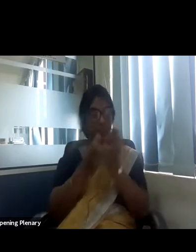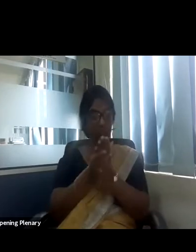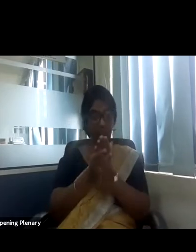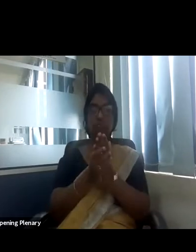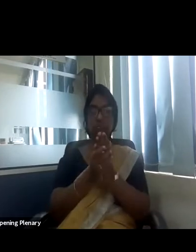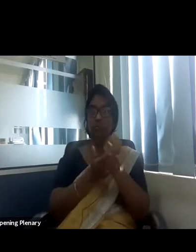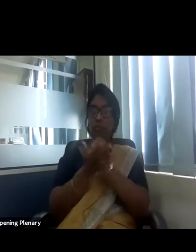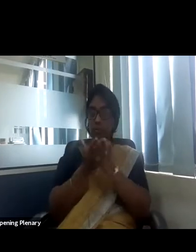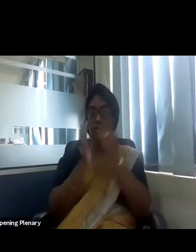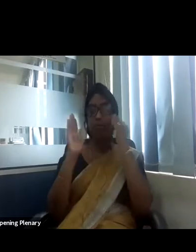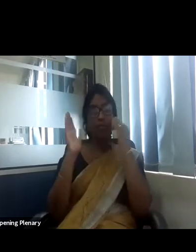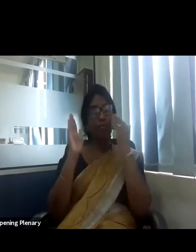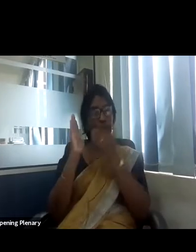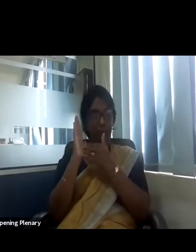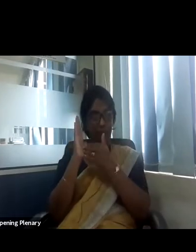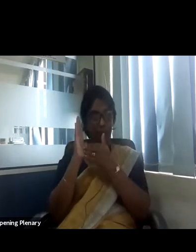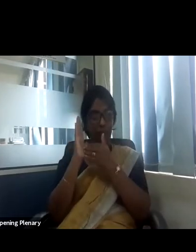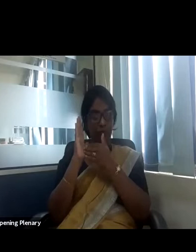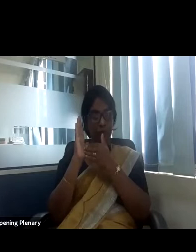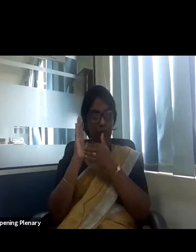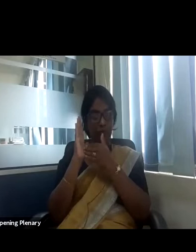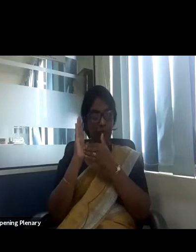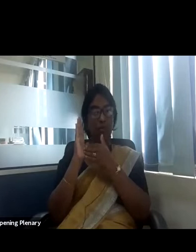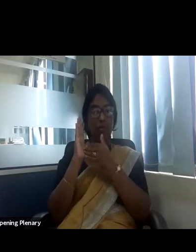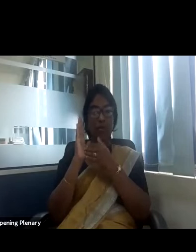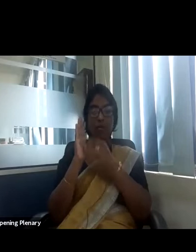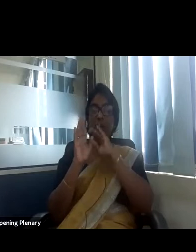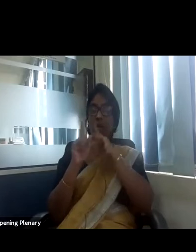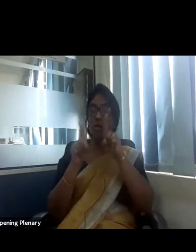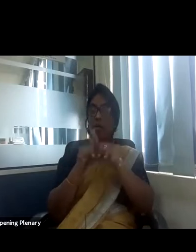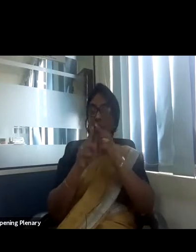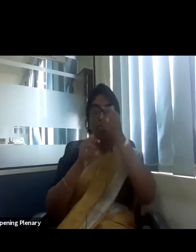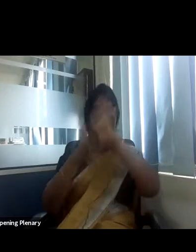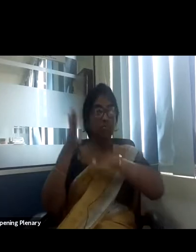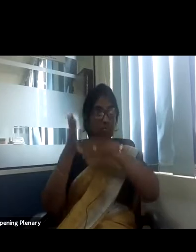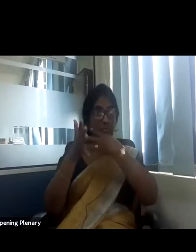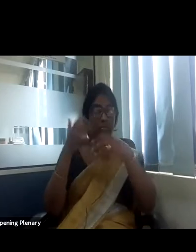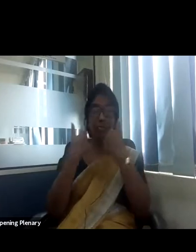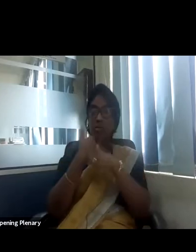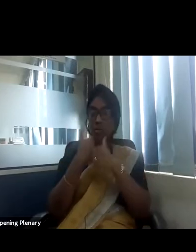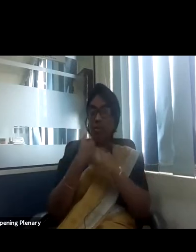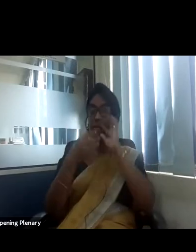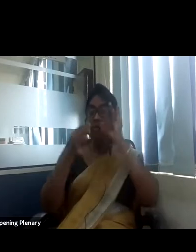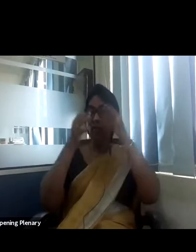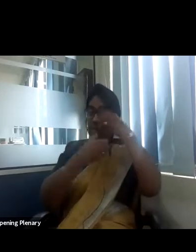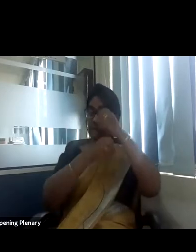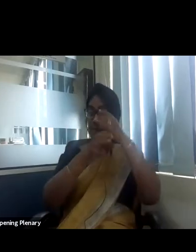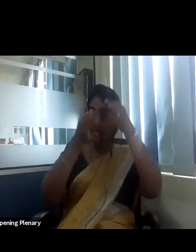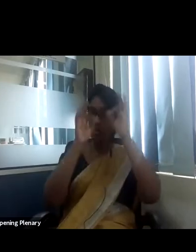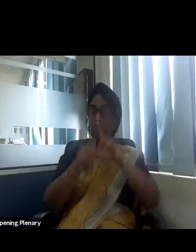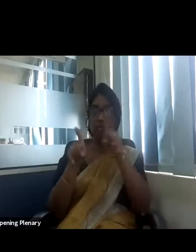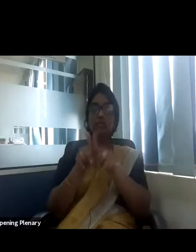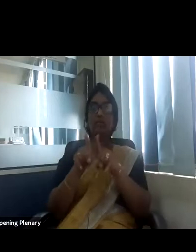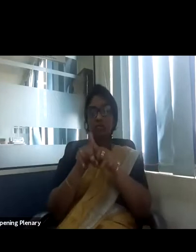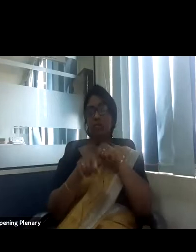based on a scientific criteria. The socio-economic impacts of COVID-19 are greatest challenges for Sri Lanka in